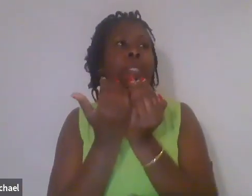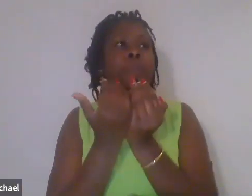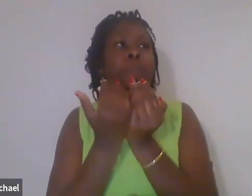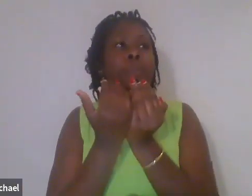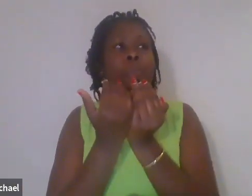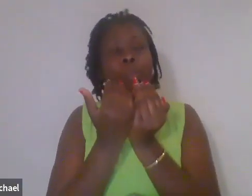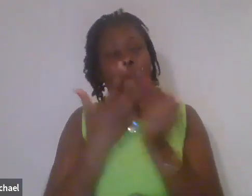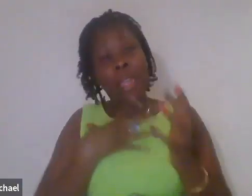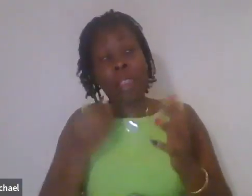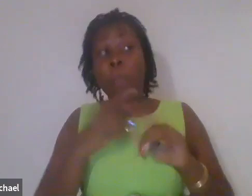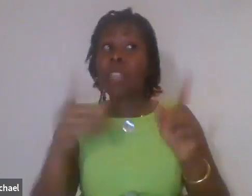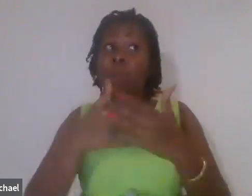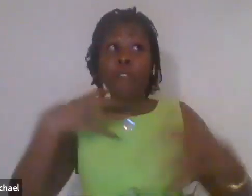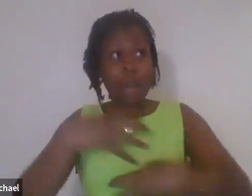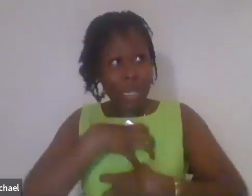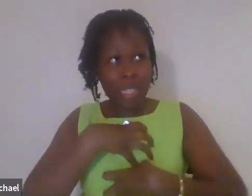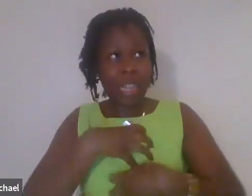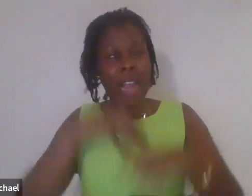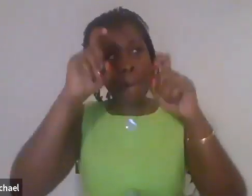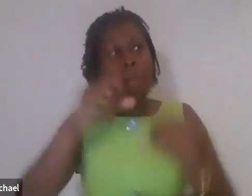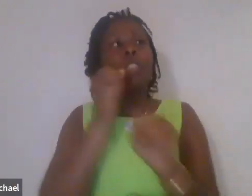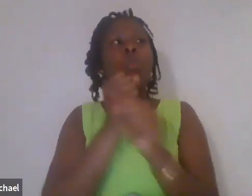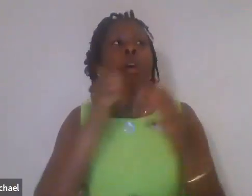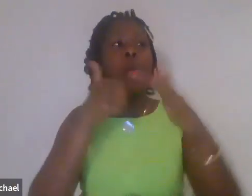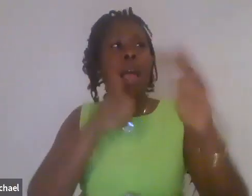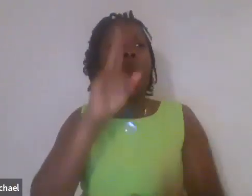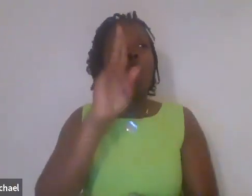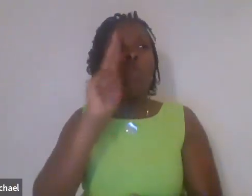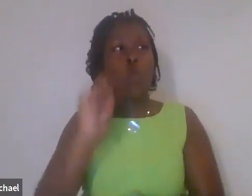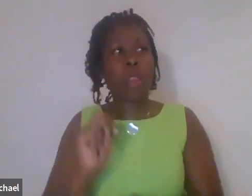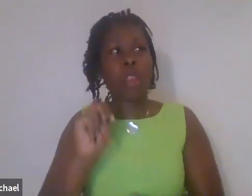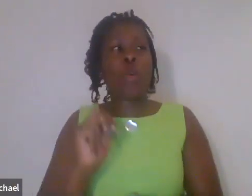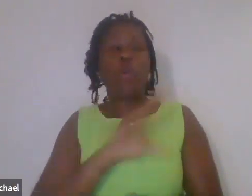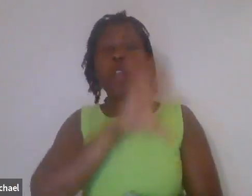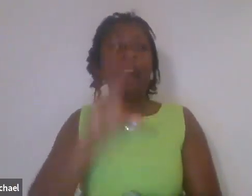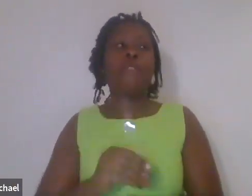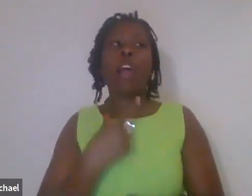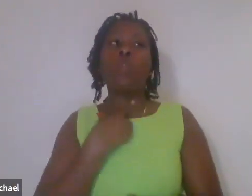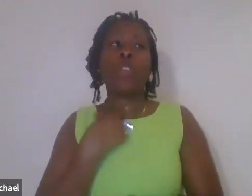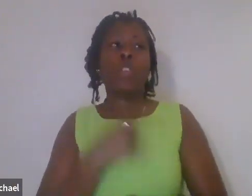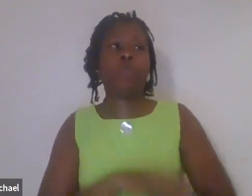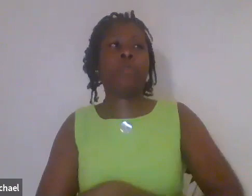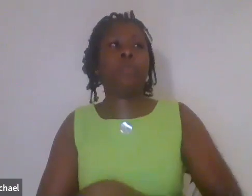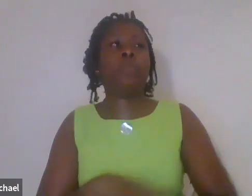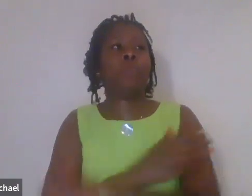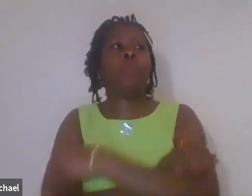world. But before I retire, under UN, I must or work African under Union. UN or African